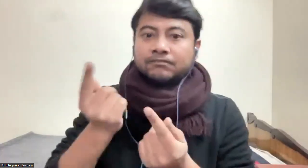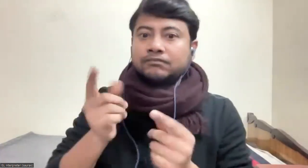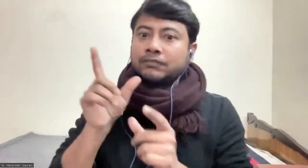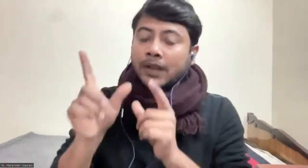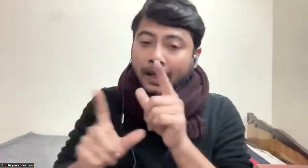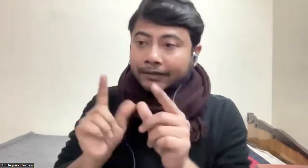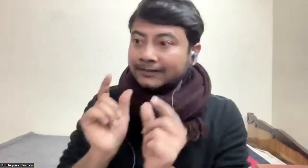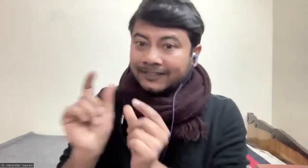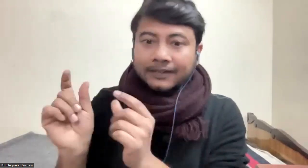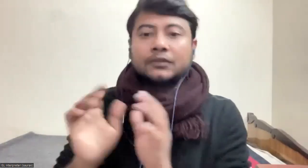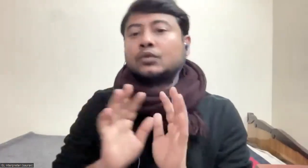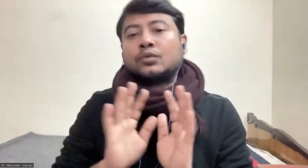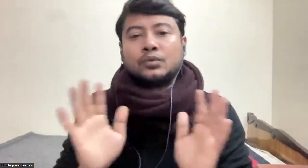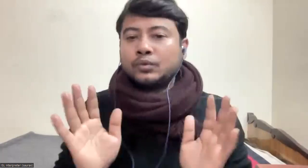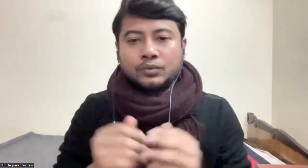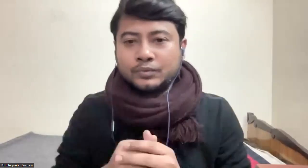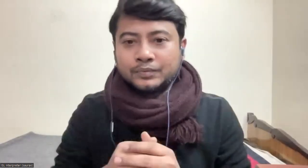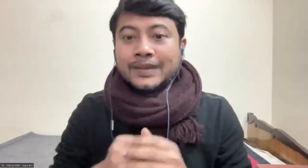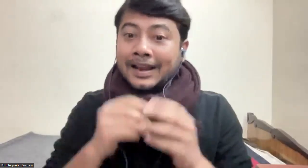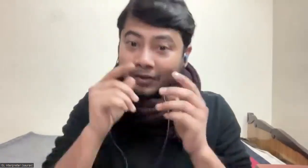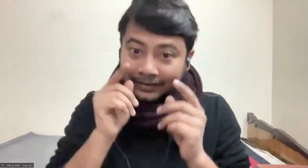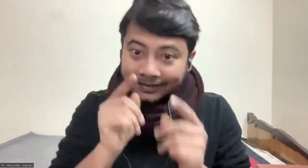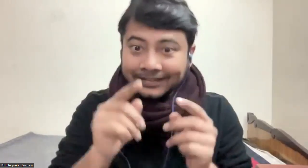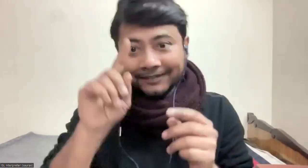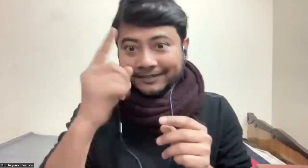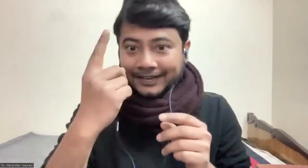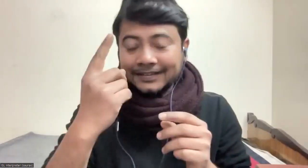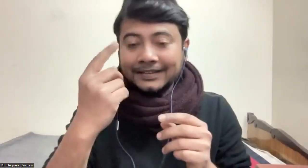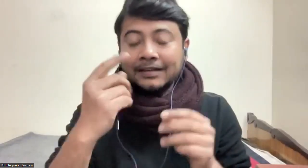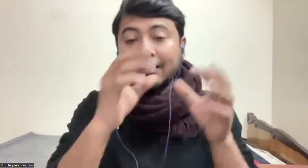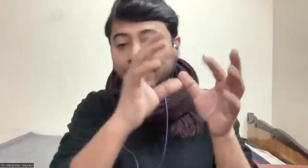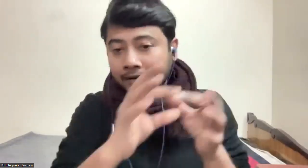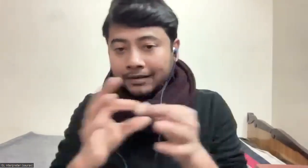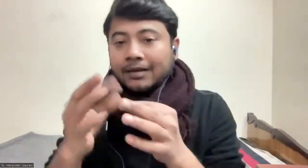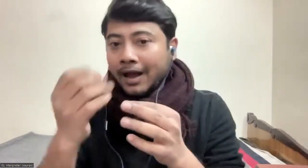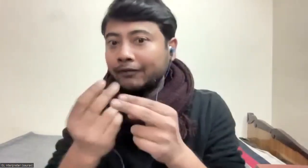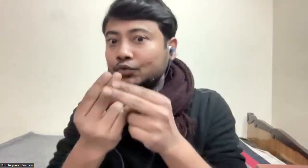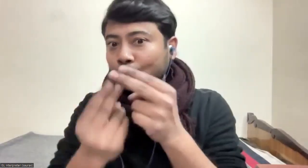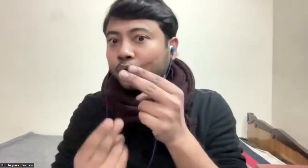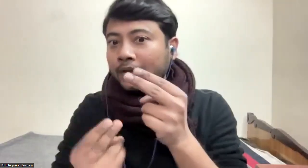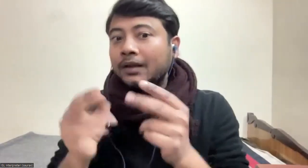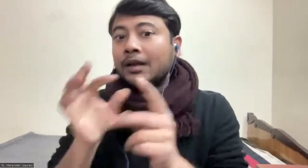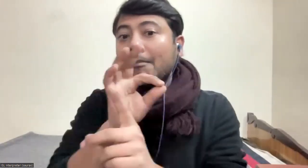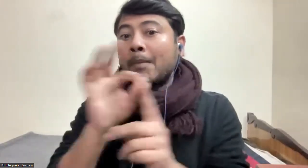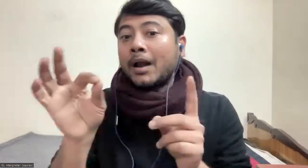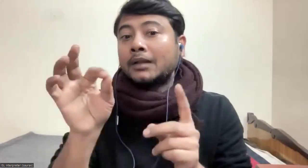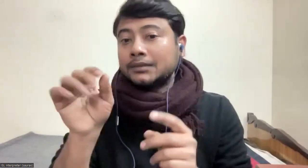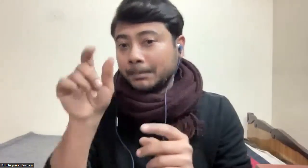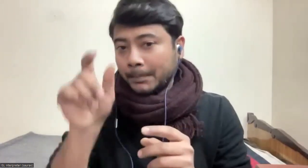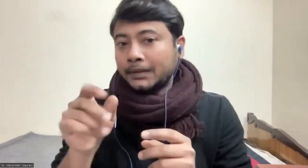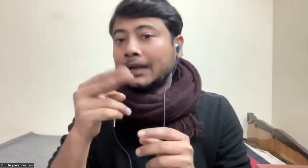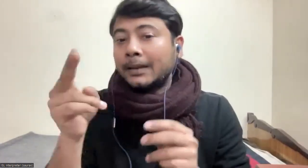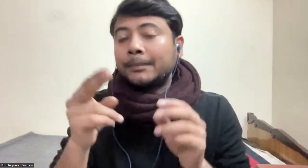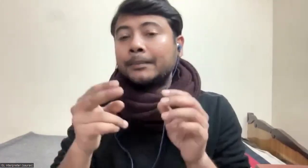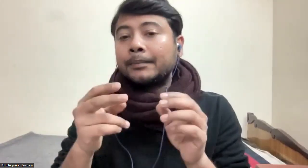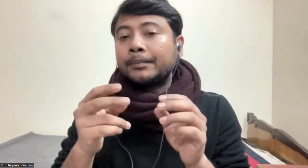interesting story of Amrish Maharaj. So we'll take it up on some separate session, that how this